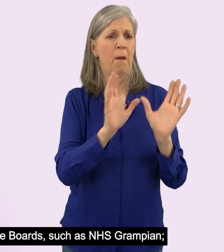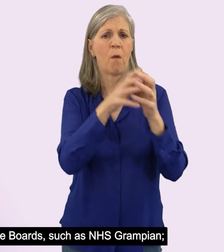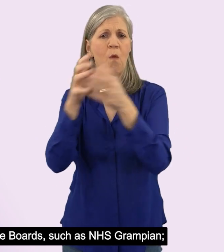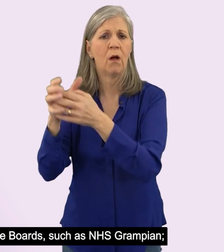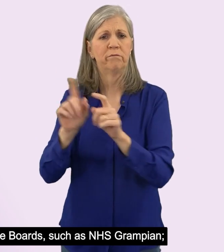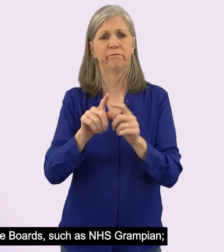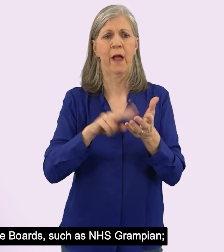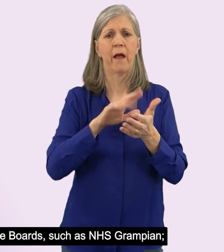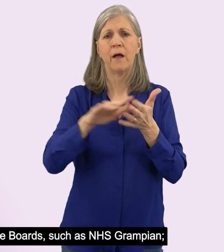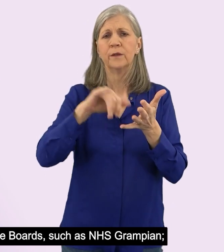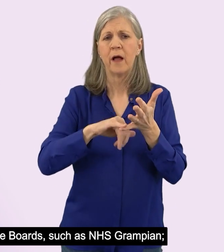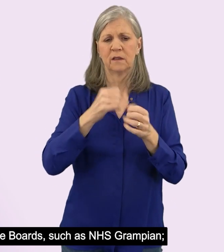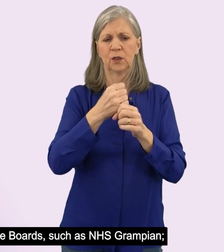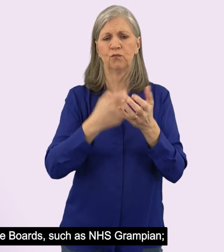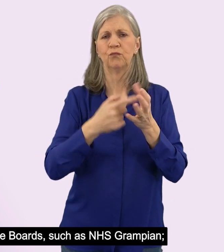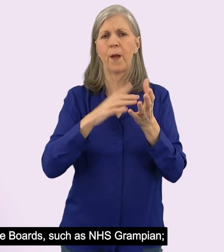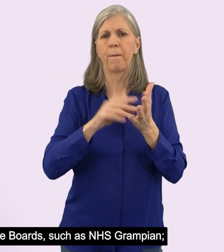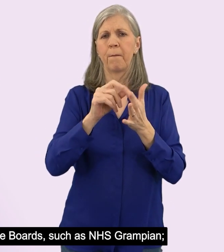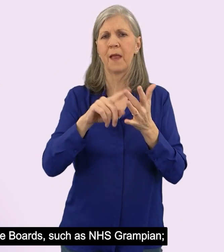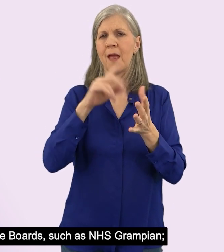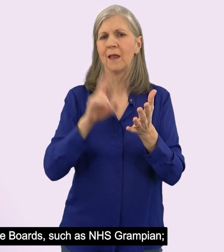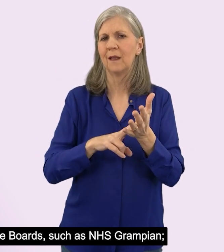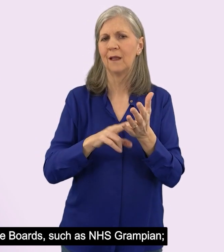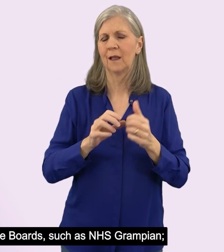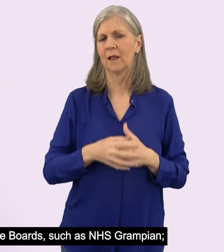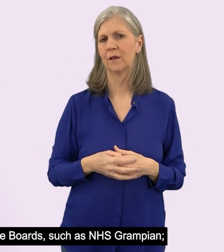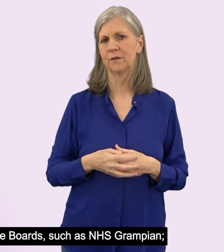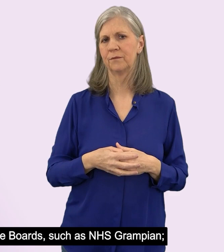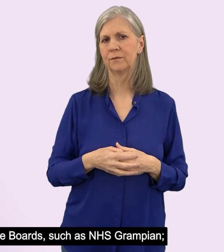National Health Service Boards, such as NHS Grampian.